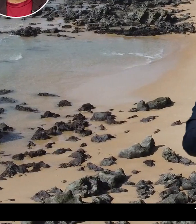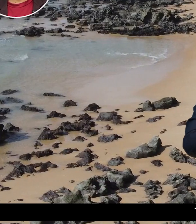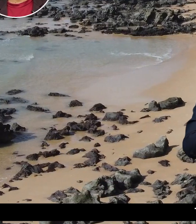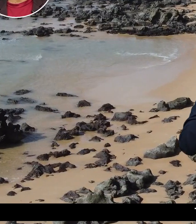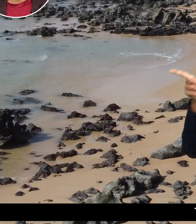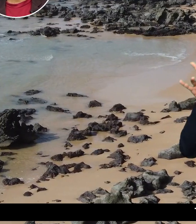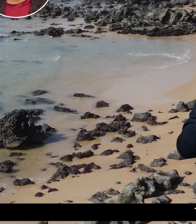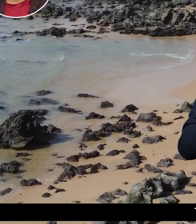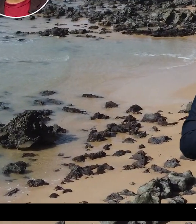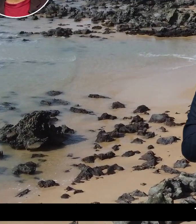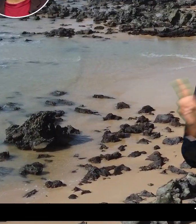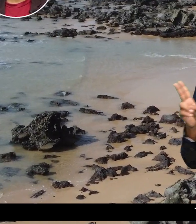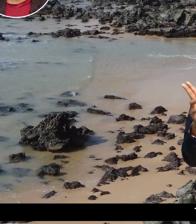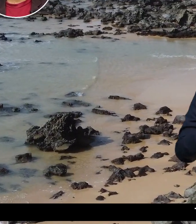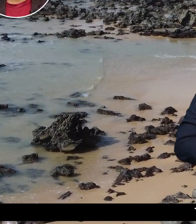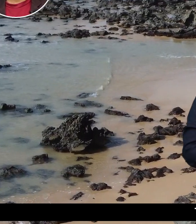Transportation.